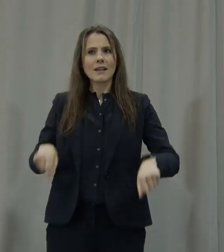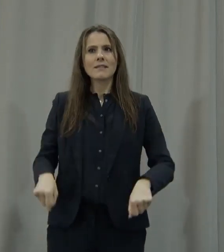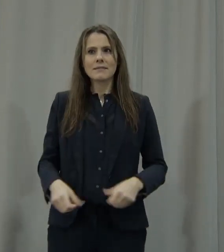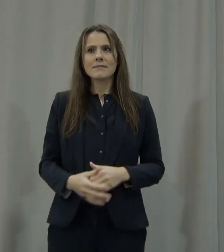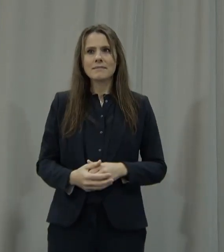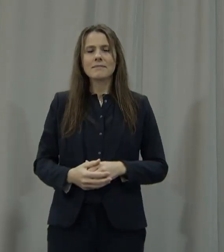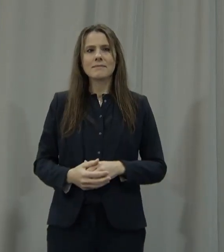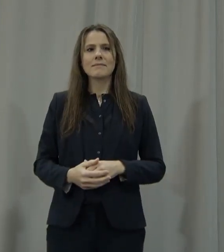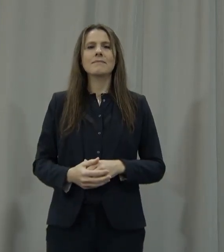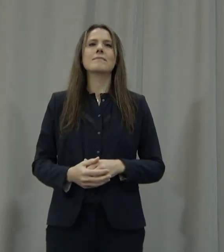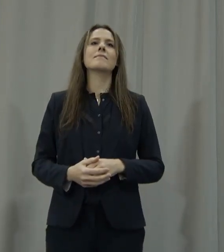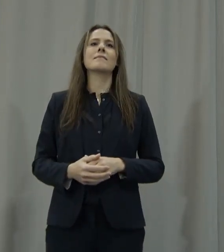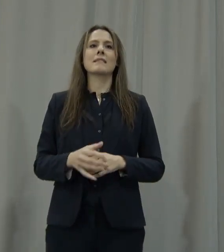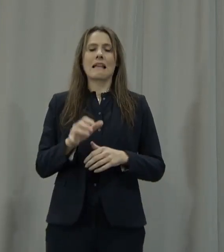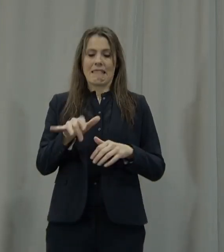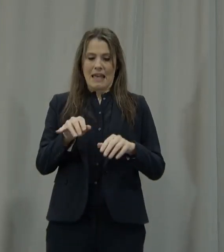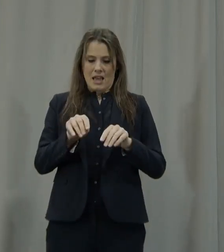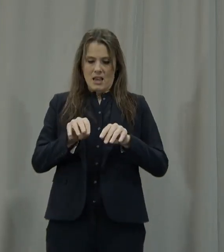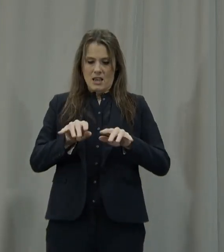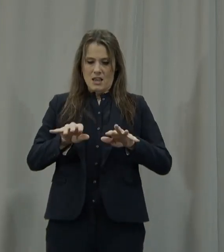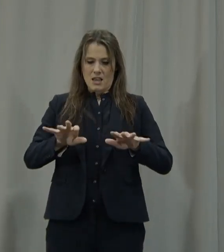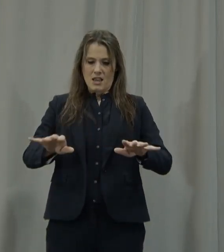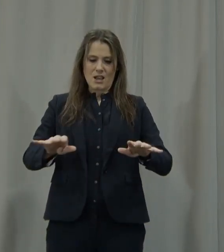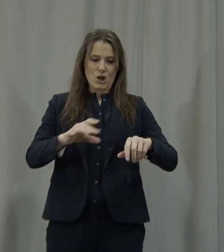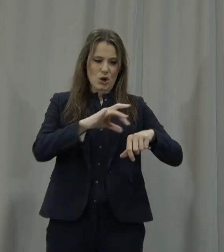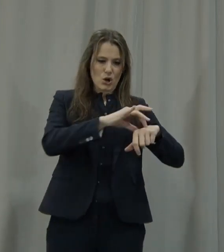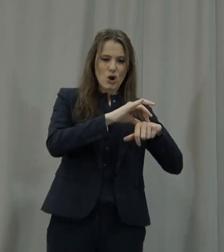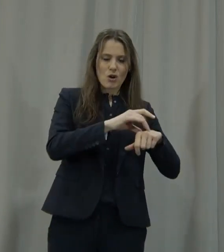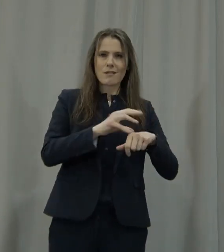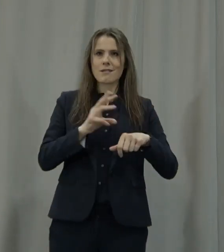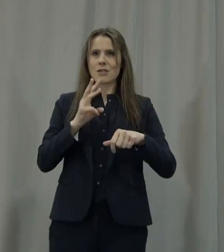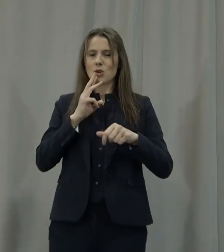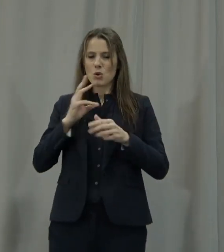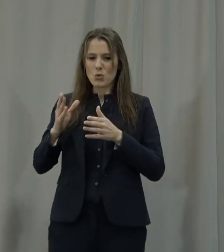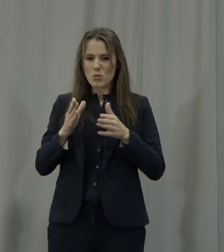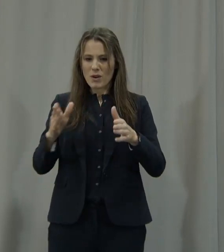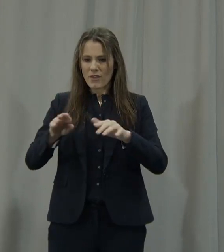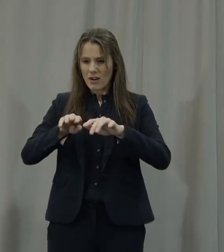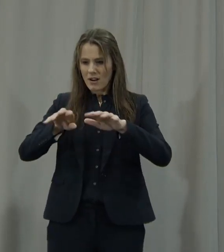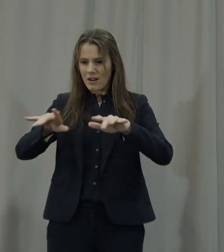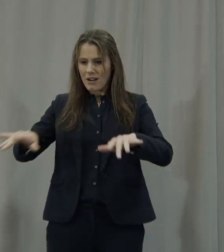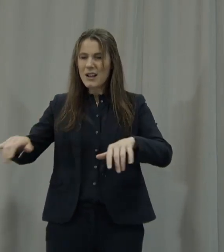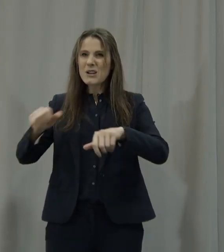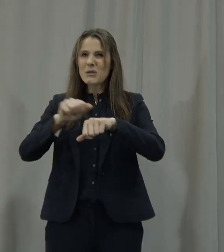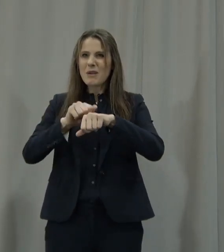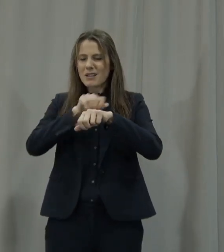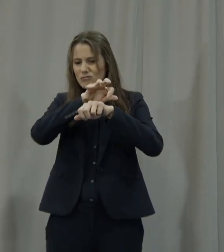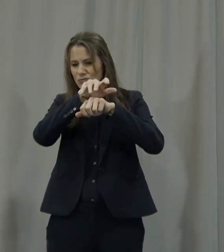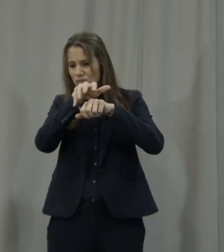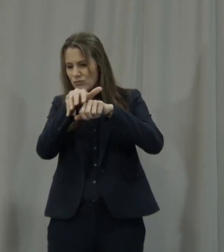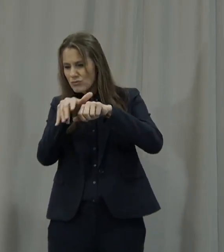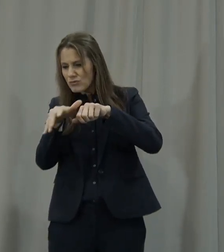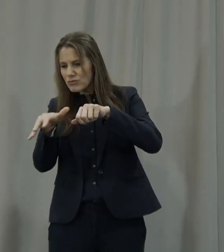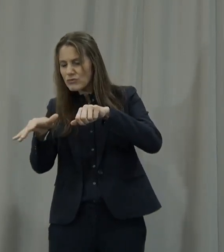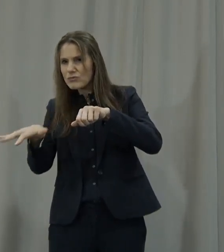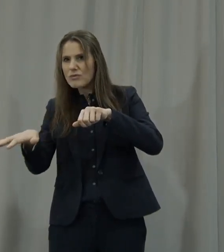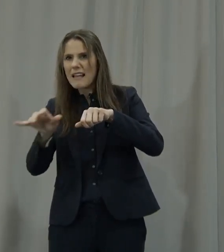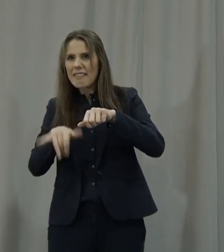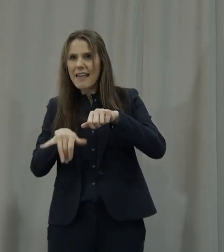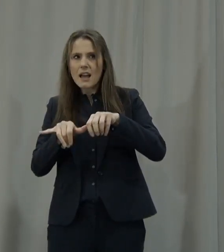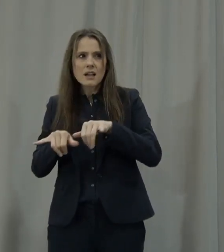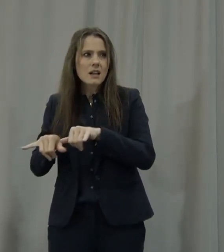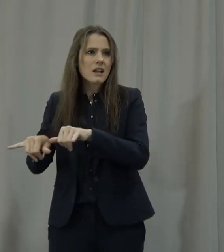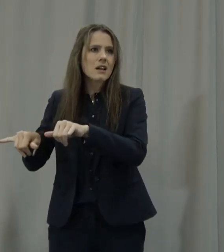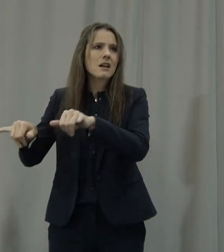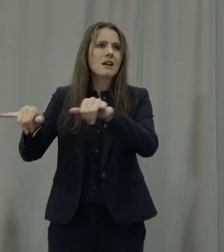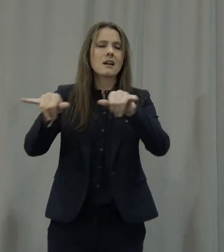The same sound of the river as it moves across the stones is the same sound